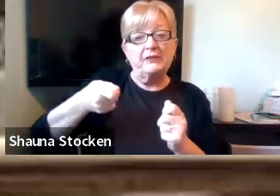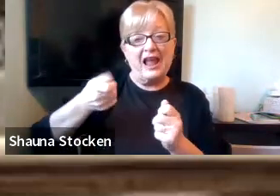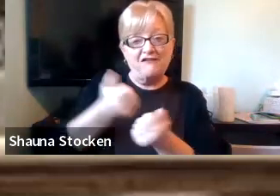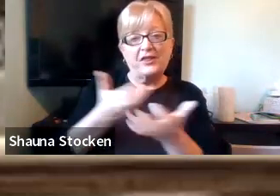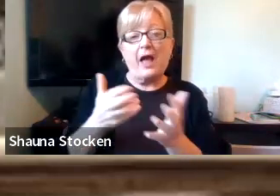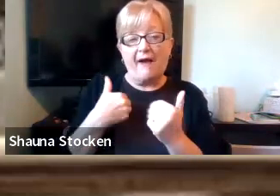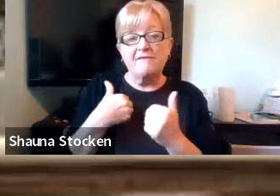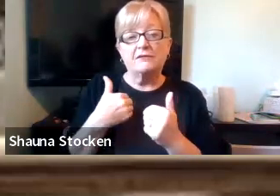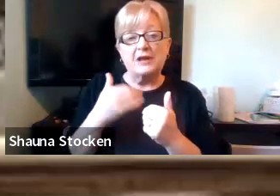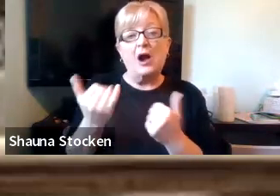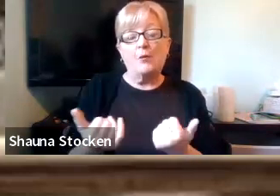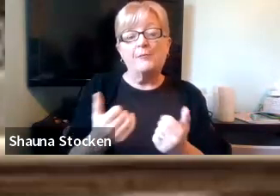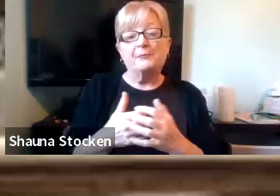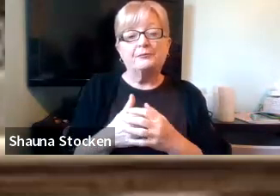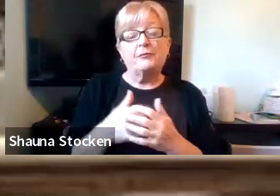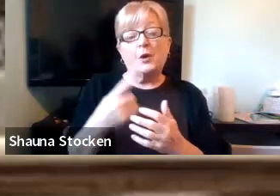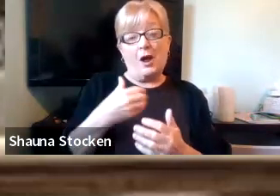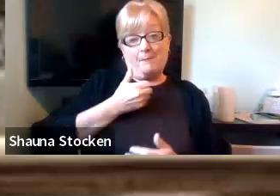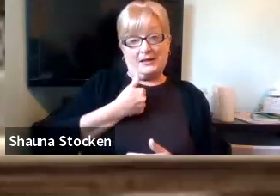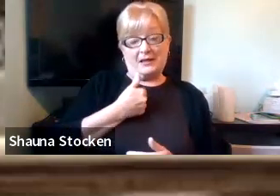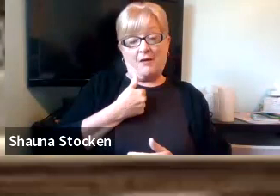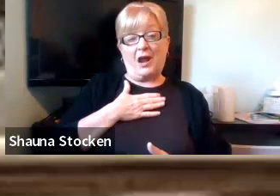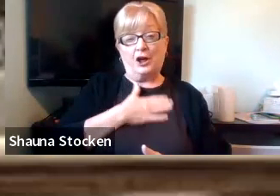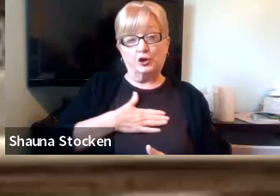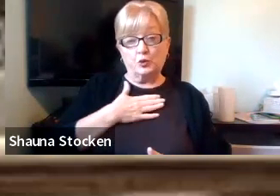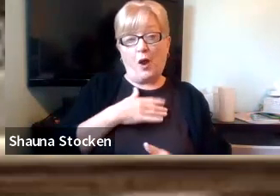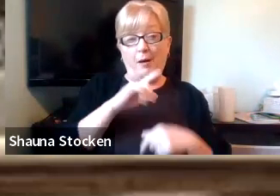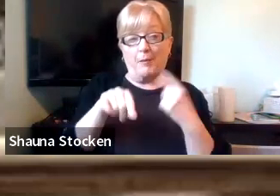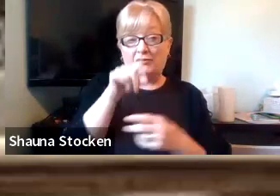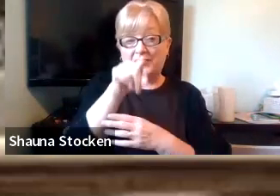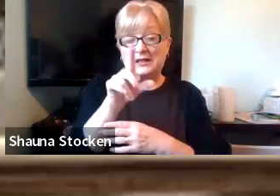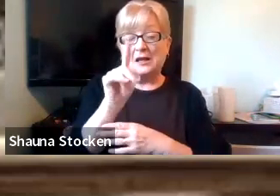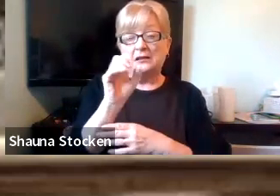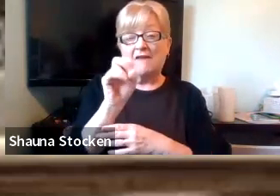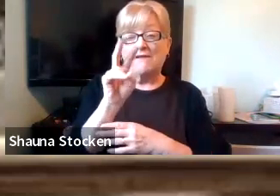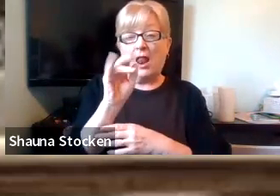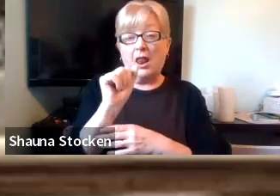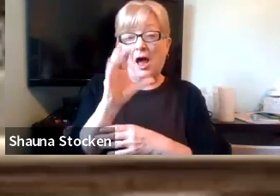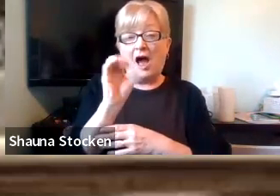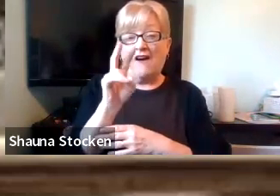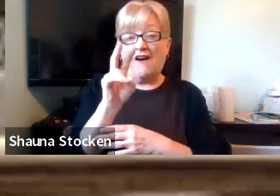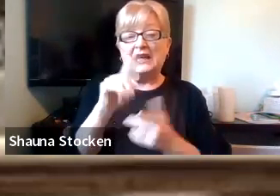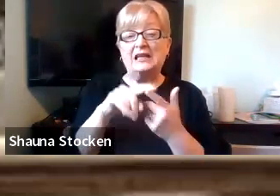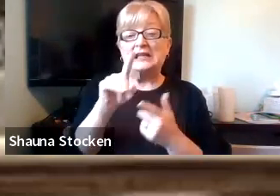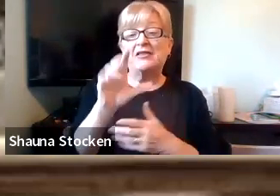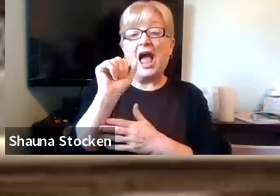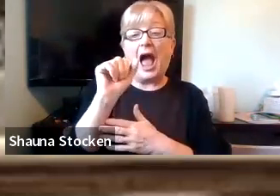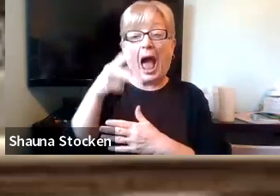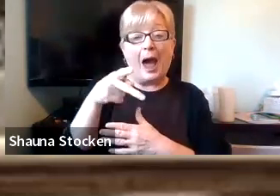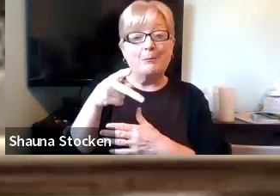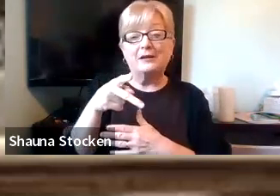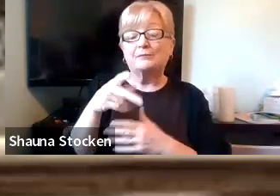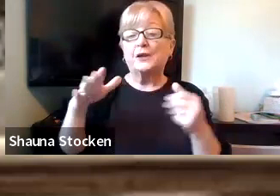what I really enjoy about the Tovala is the app is fully